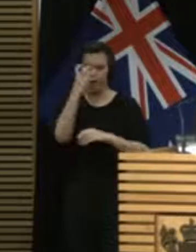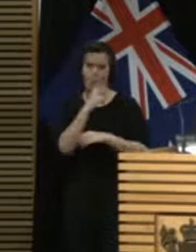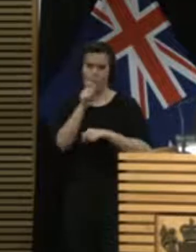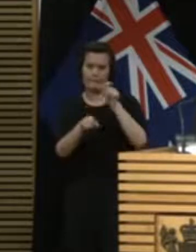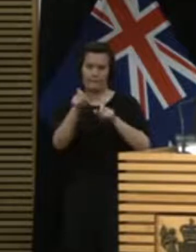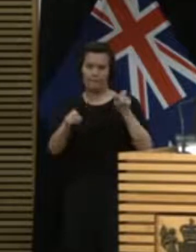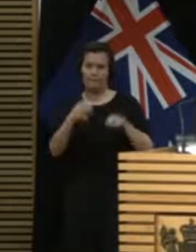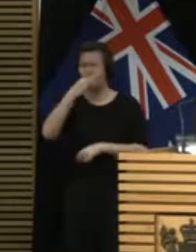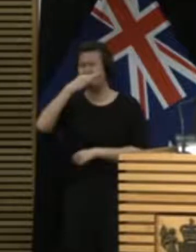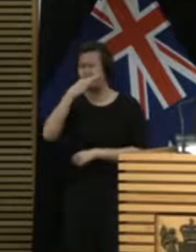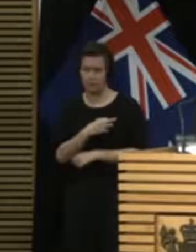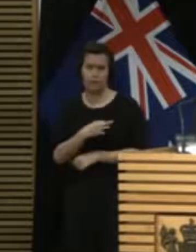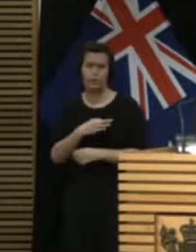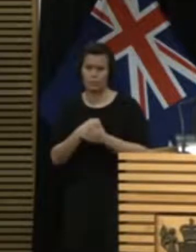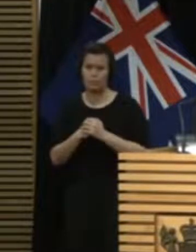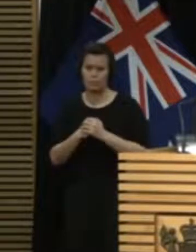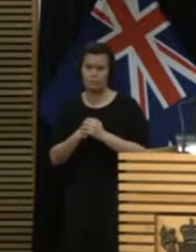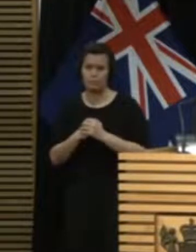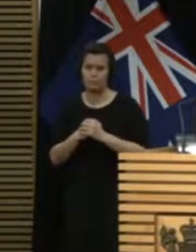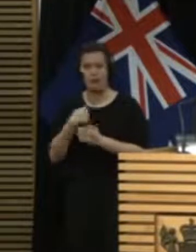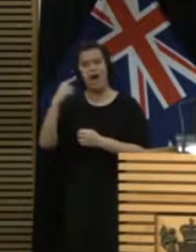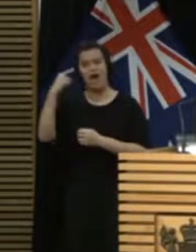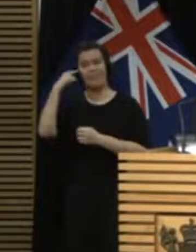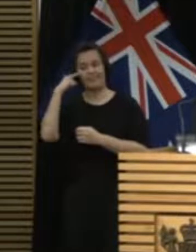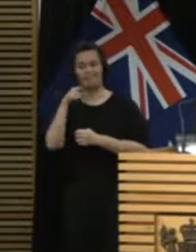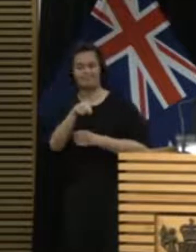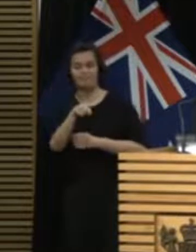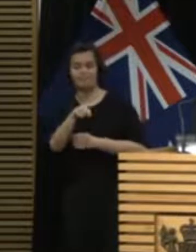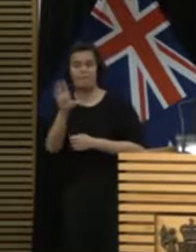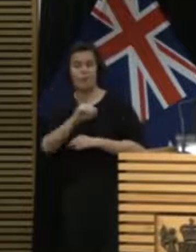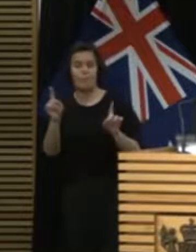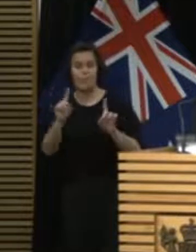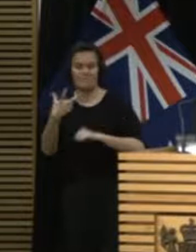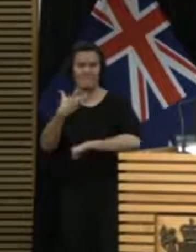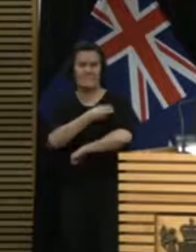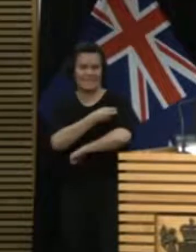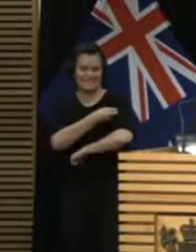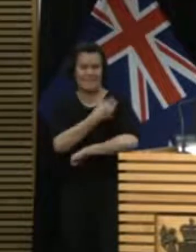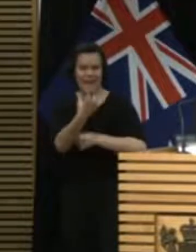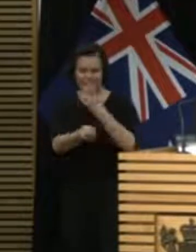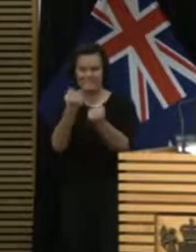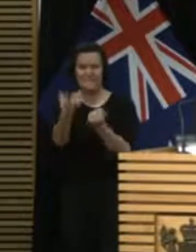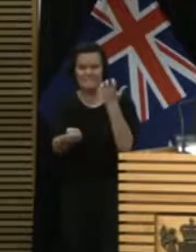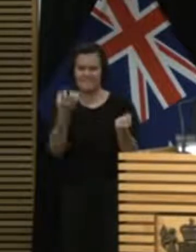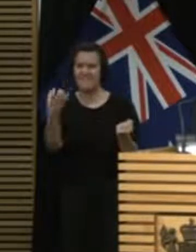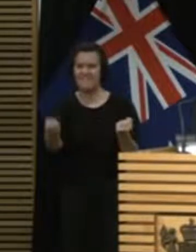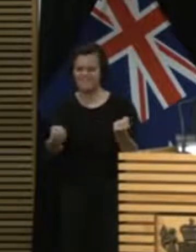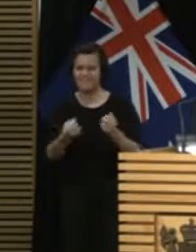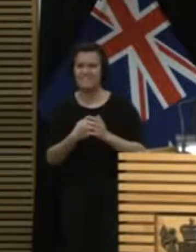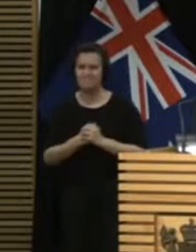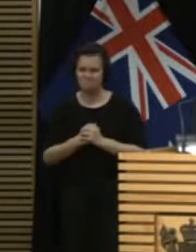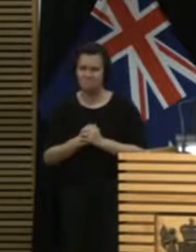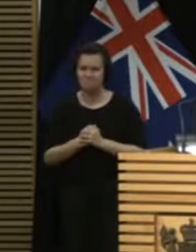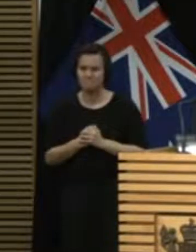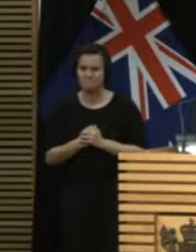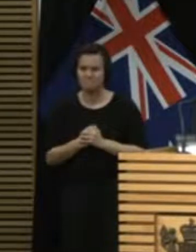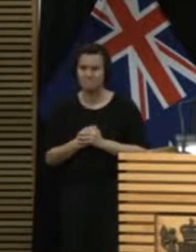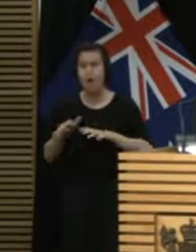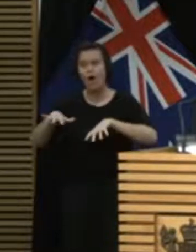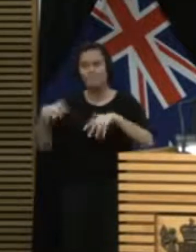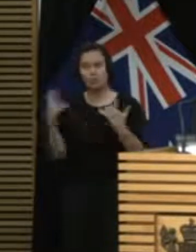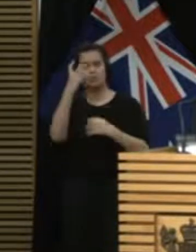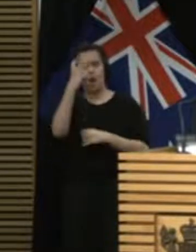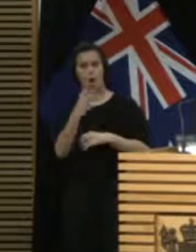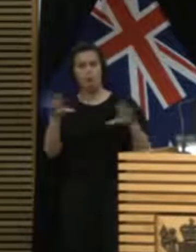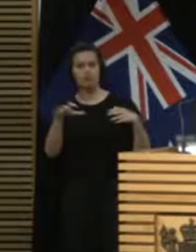high vaccination rate we have across the board in all ethnic groups and over 65. The first group, of course, it was opened up in the wider population. So